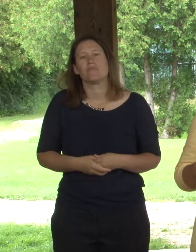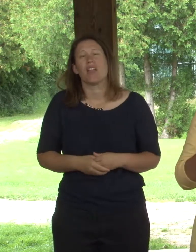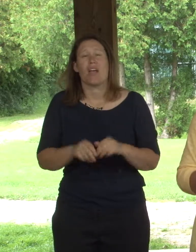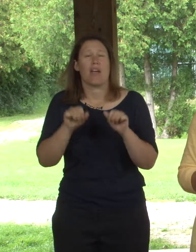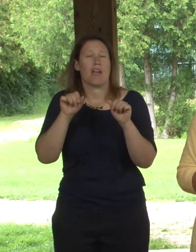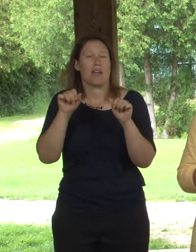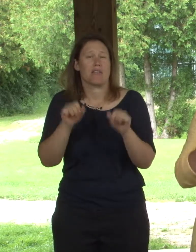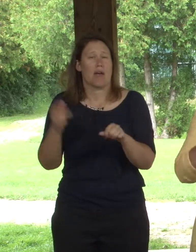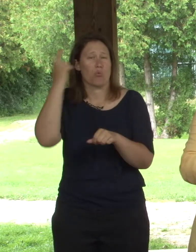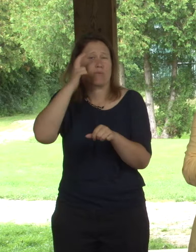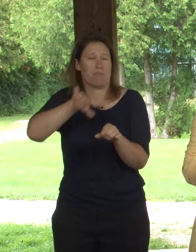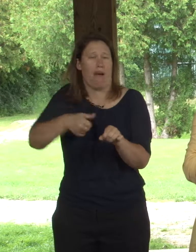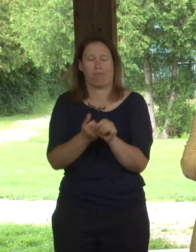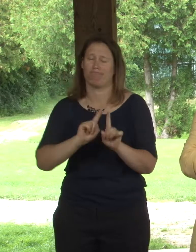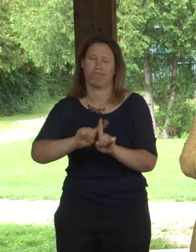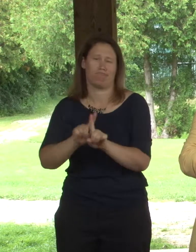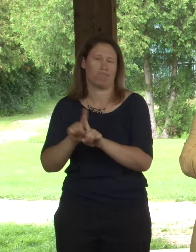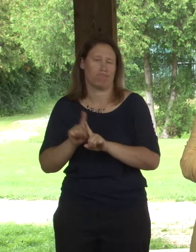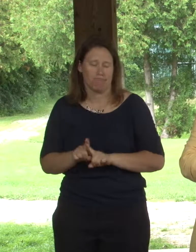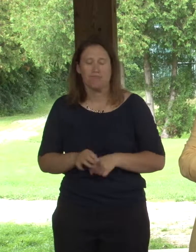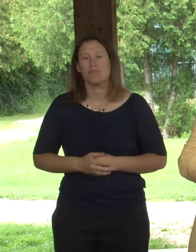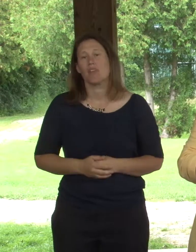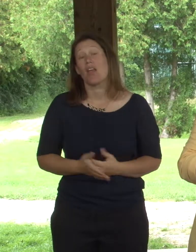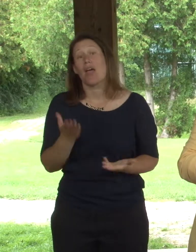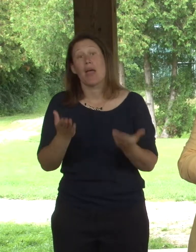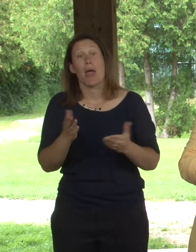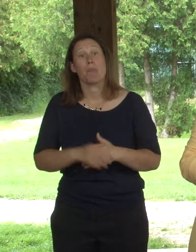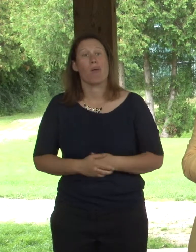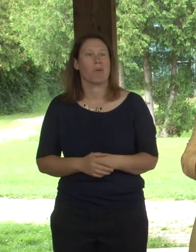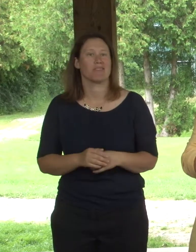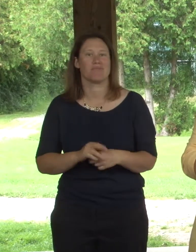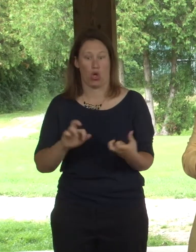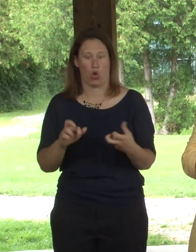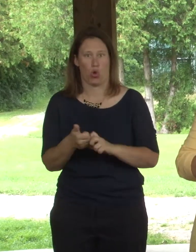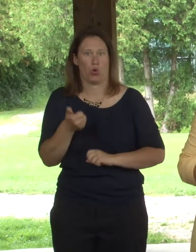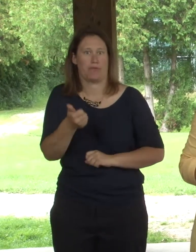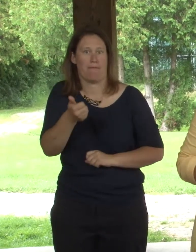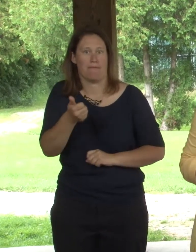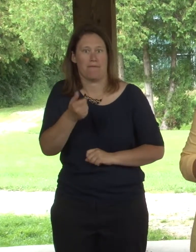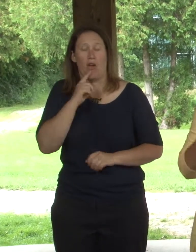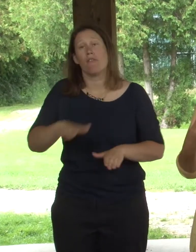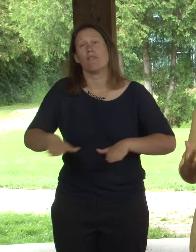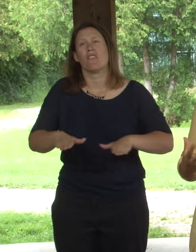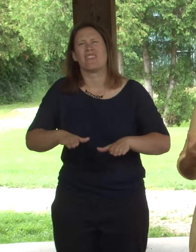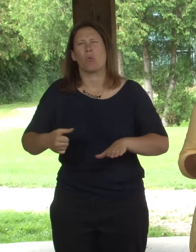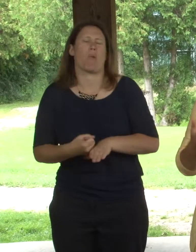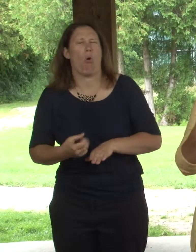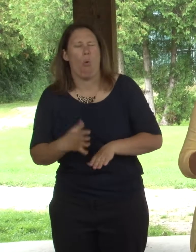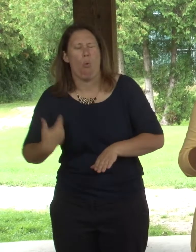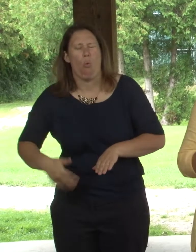things. Injury, so we hurt ourselves, we bang the soft tissue, and all of a sudden we get a nice little bump